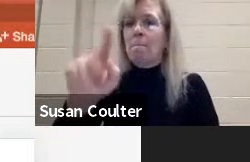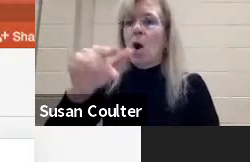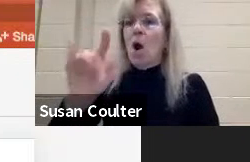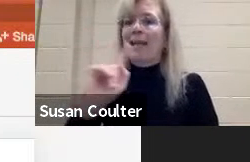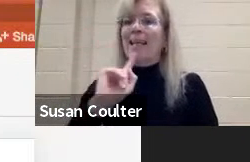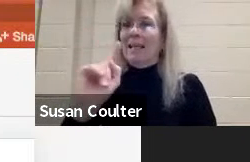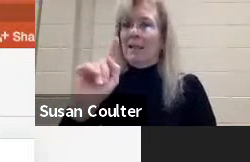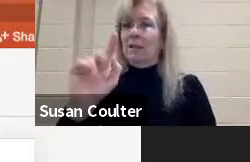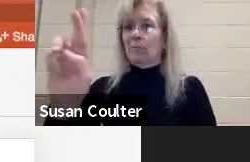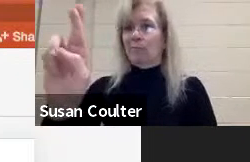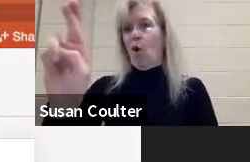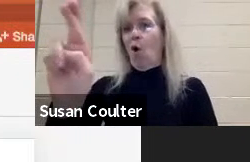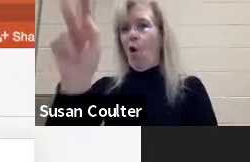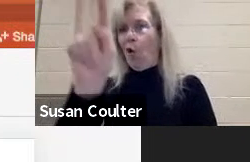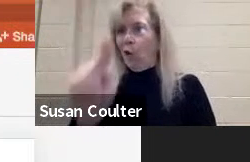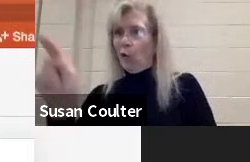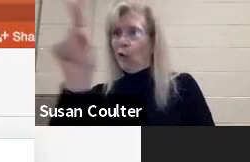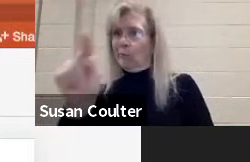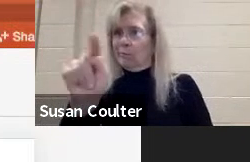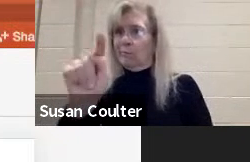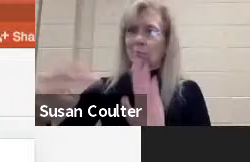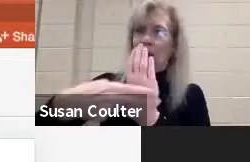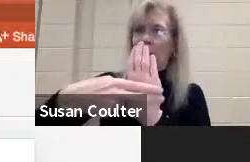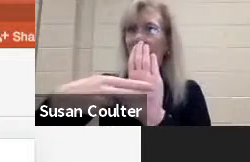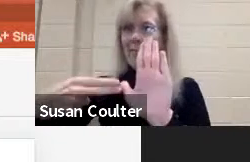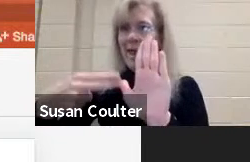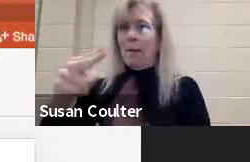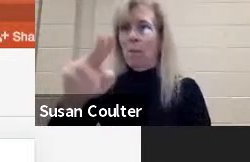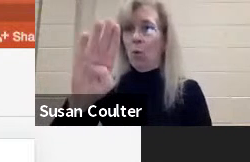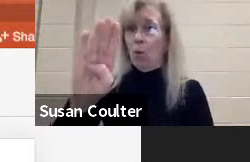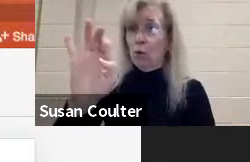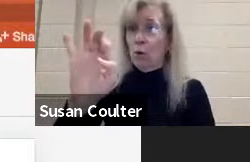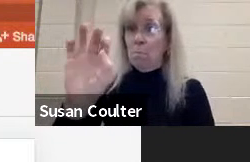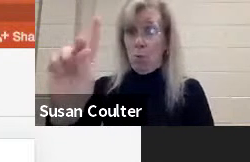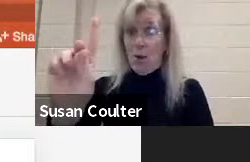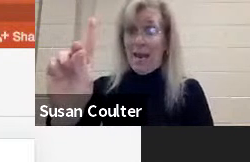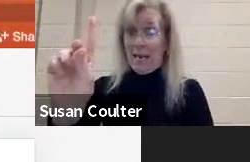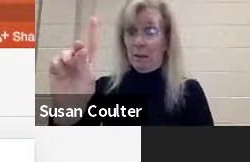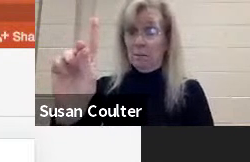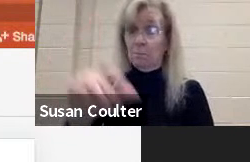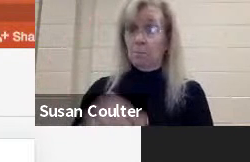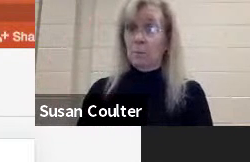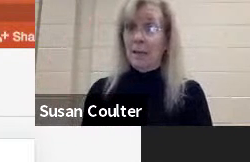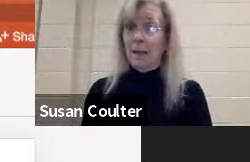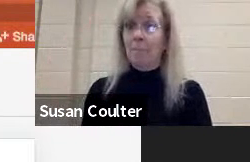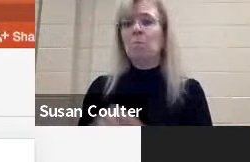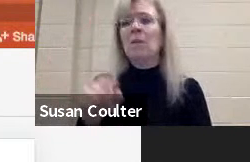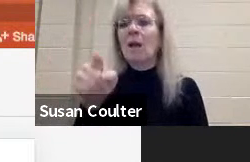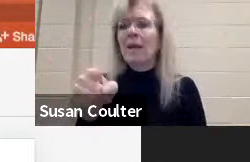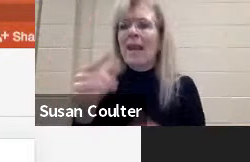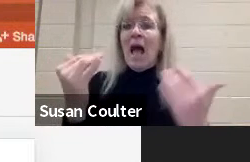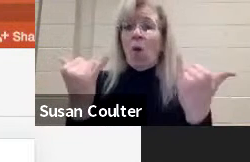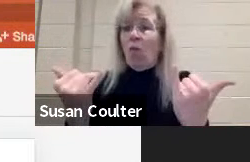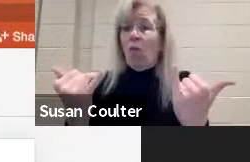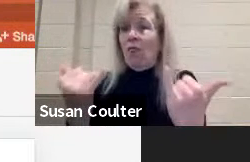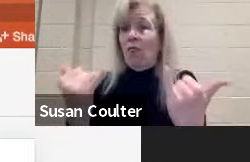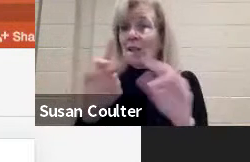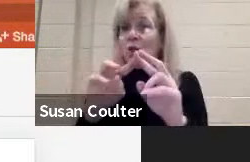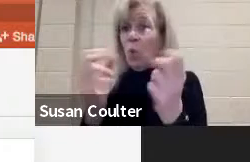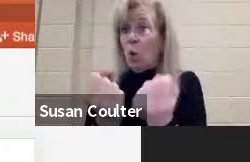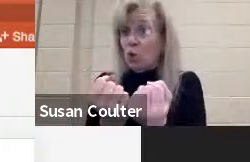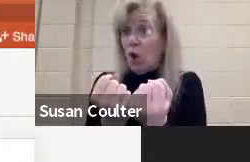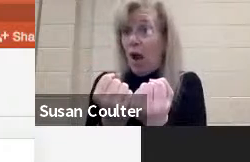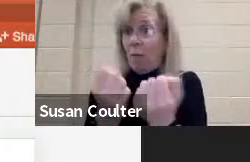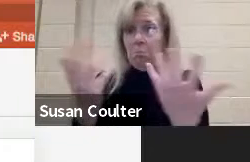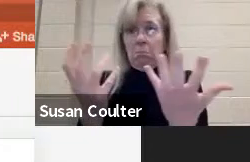Instant Pot is our labeled brand. Okay? Now,